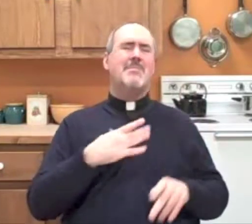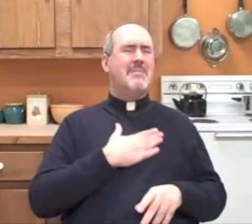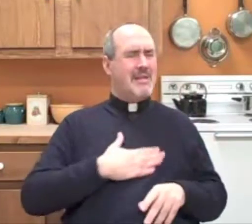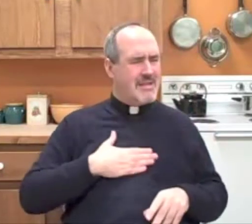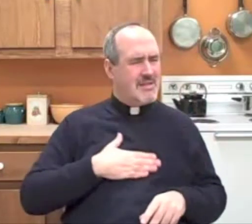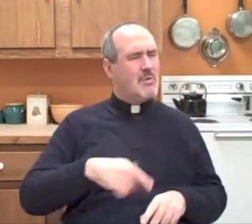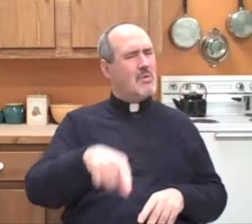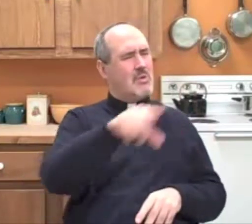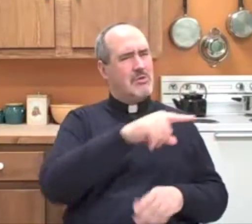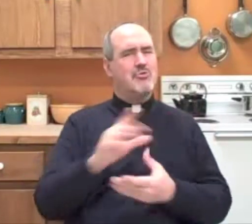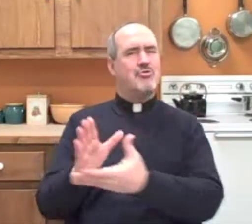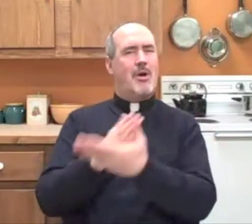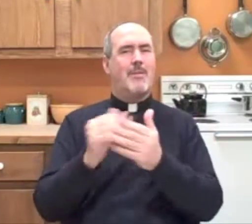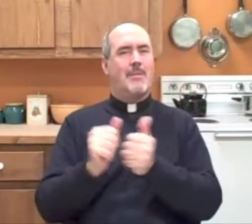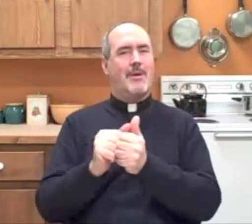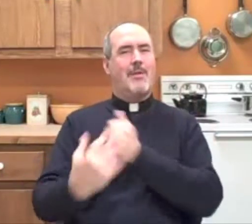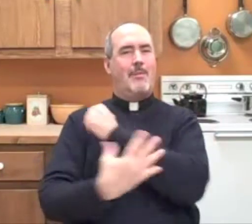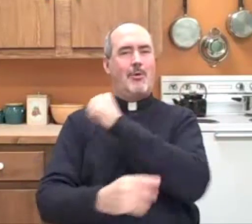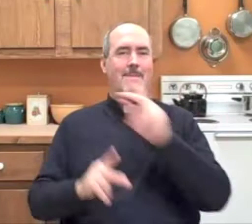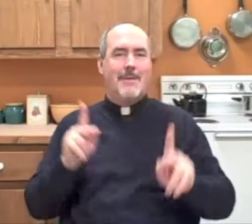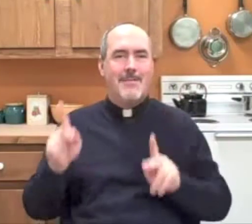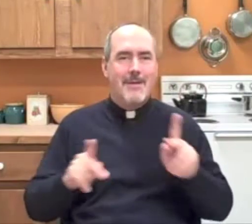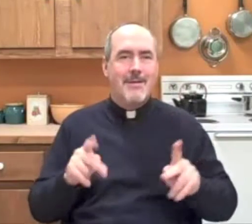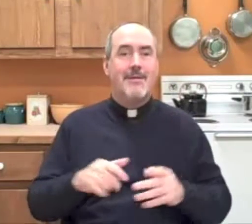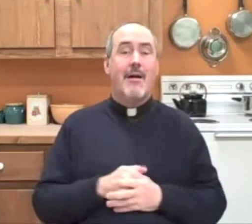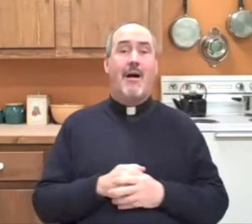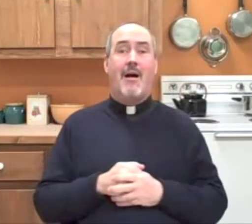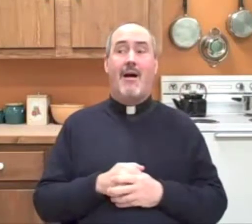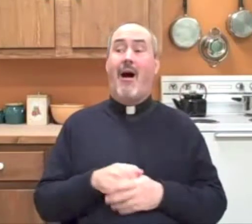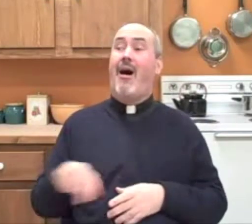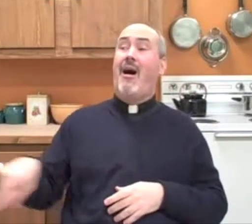She also asked her to please tell the wealthy to share more with the poor.